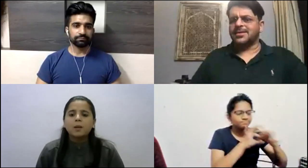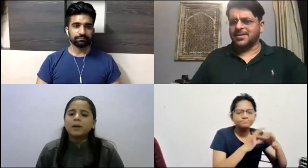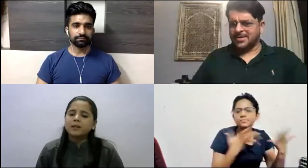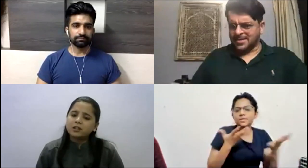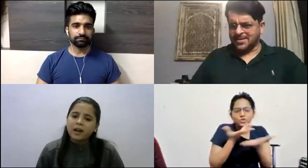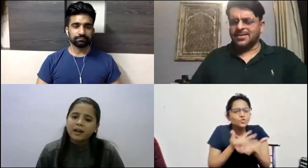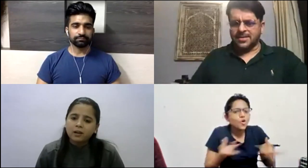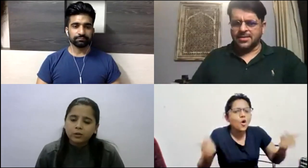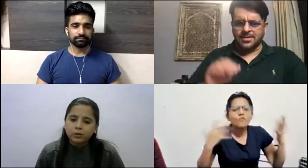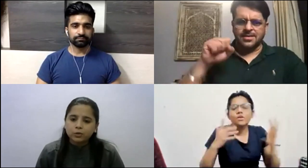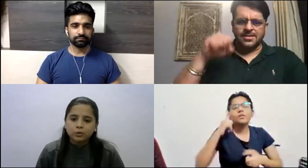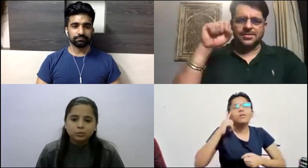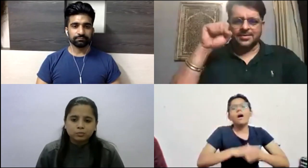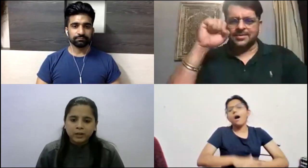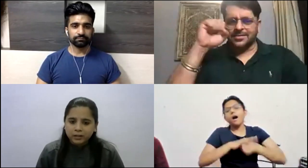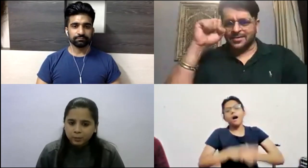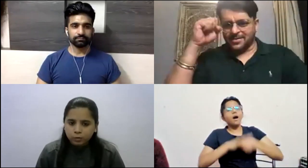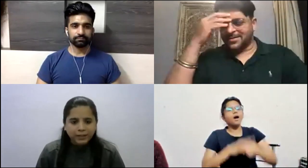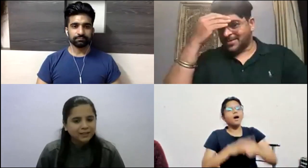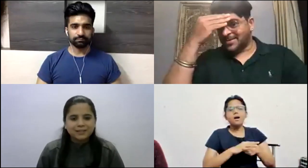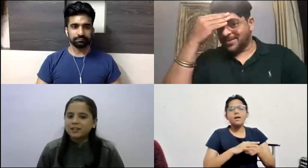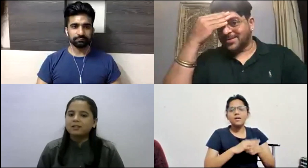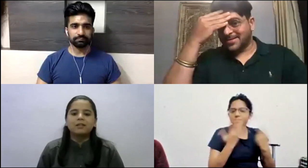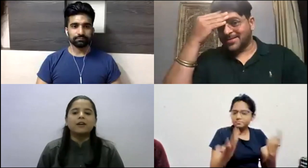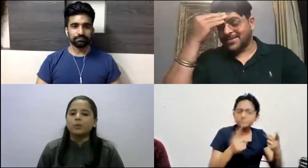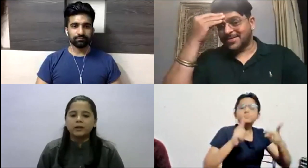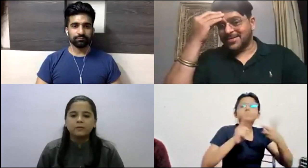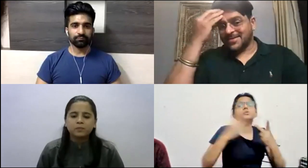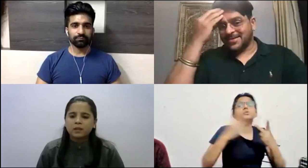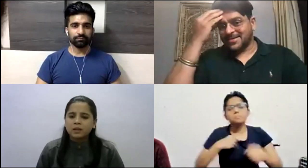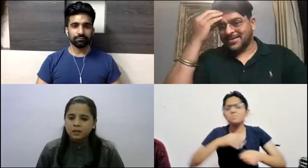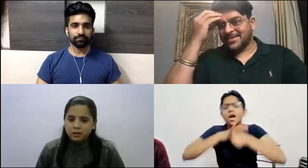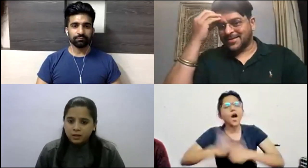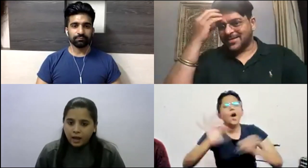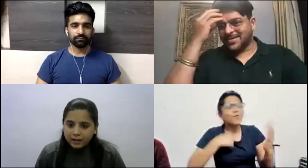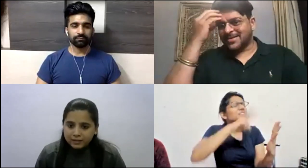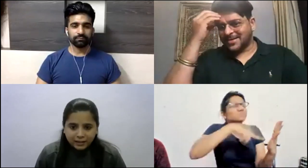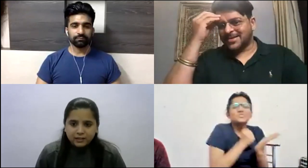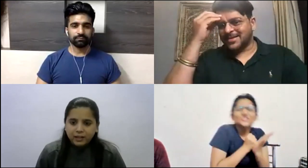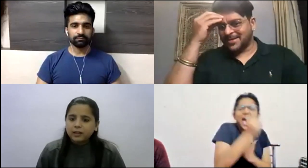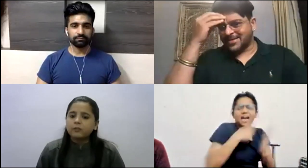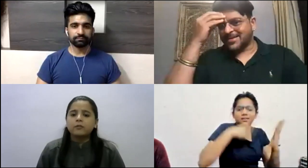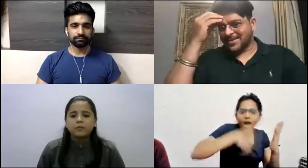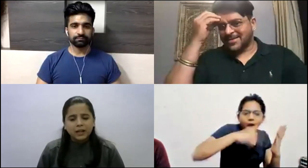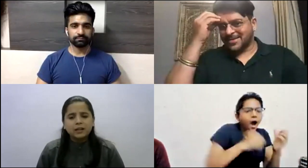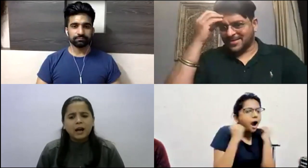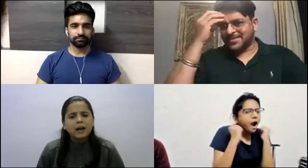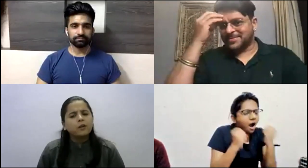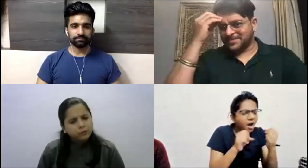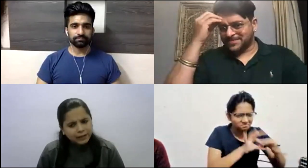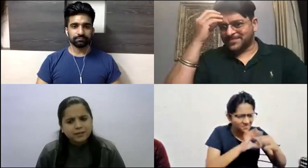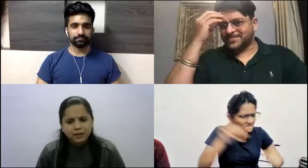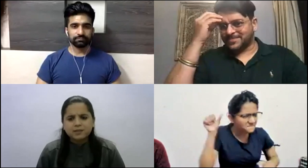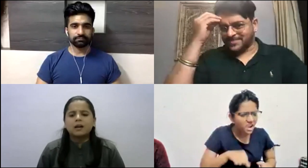lot. But she tried a lot to read the book, but she can't do it. And second thing, if we are